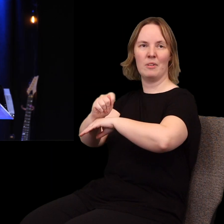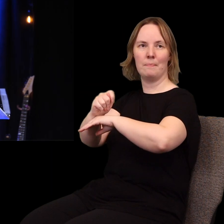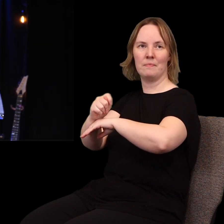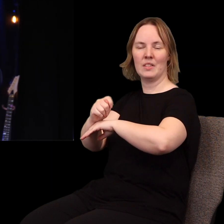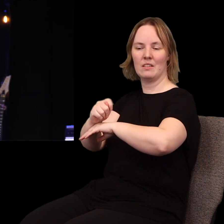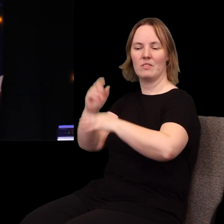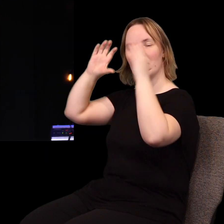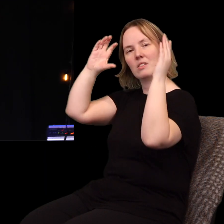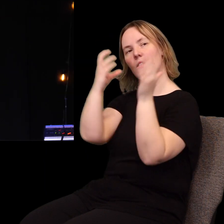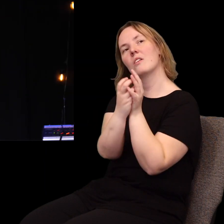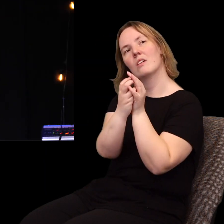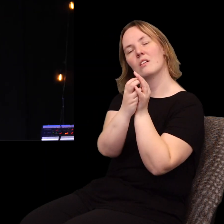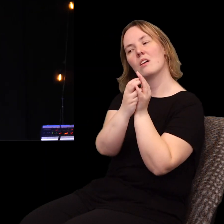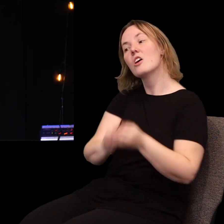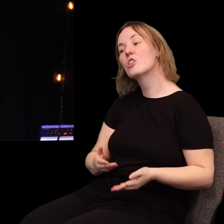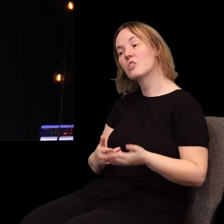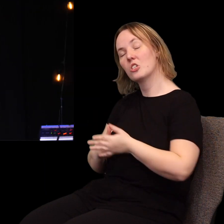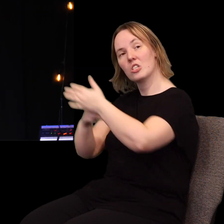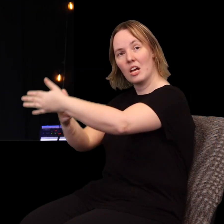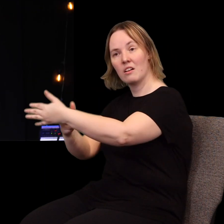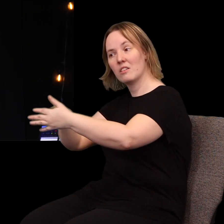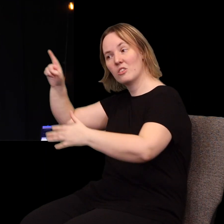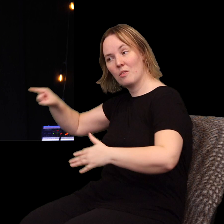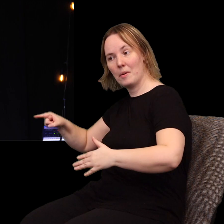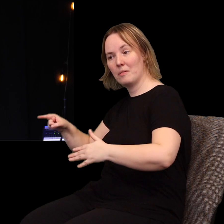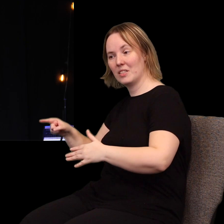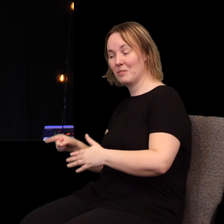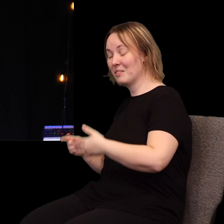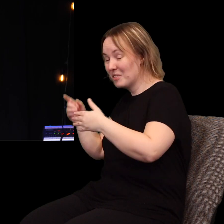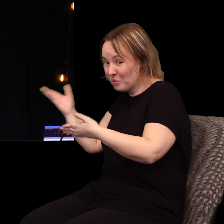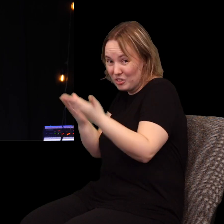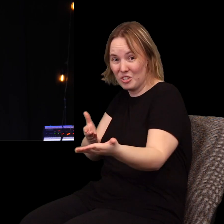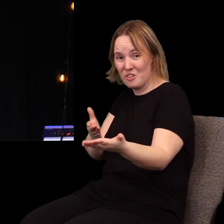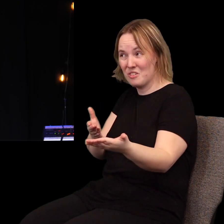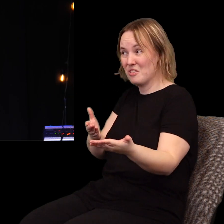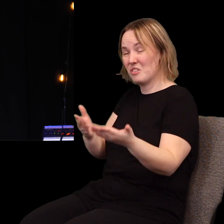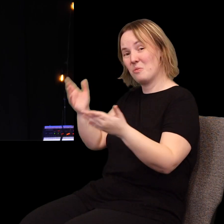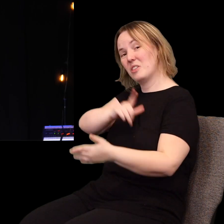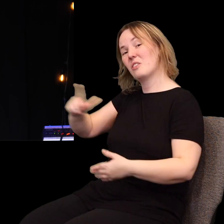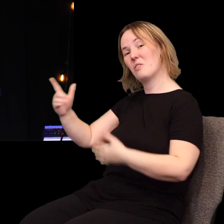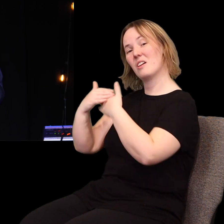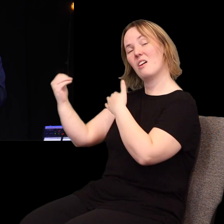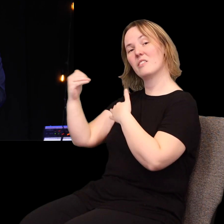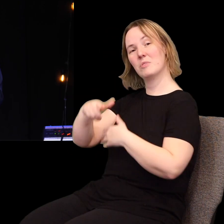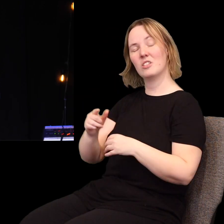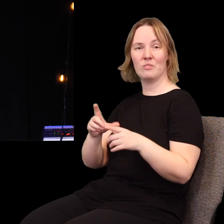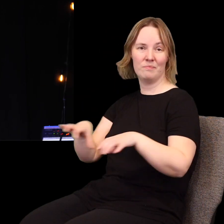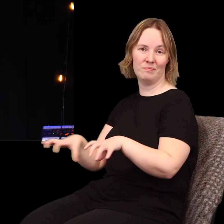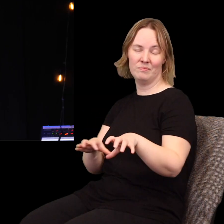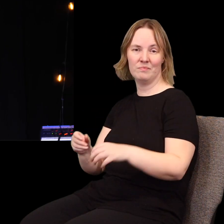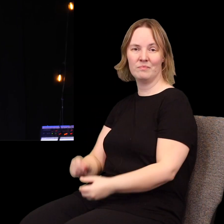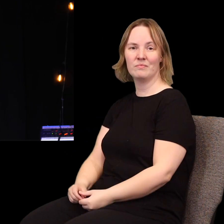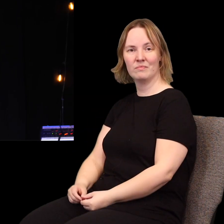while. I'm giving you this image. I want you to interpret it to Zerubbabel because I want him to get back at what I've called him to do. So we go to the book of